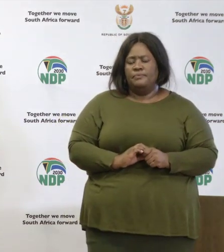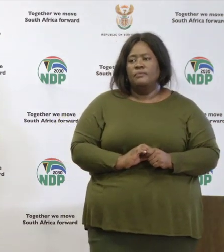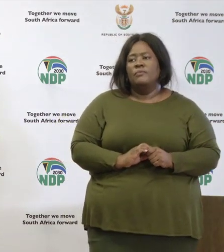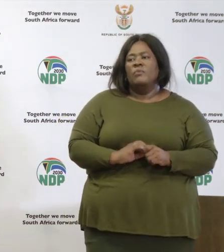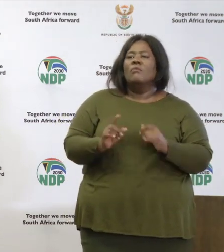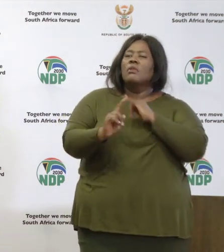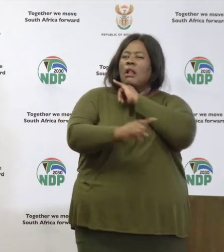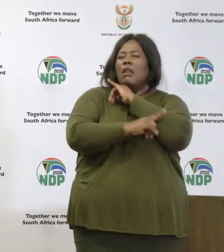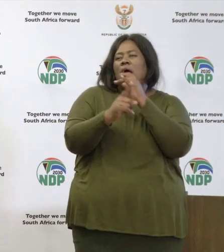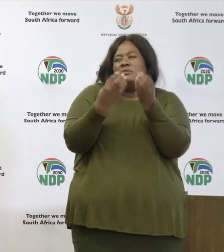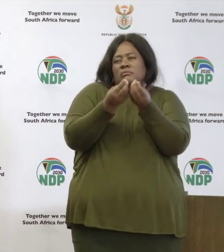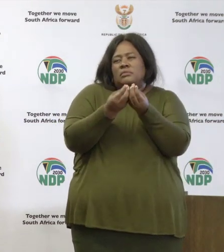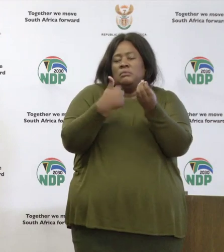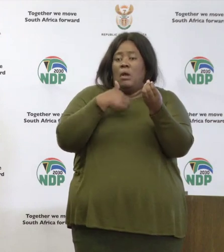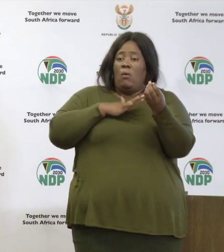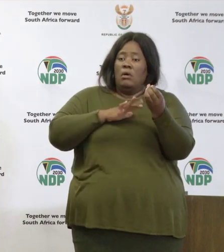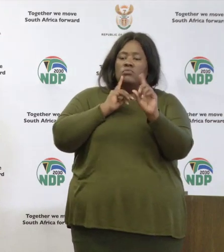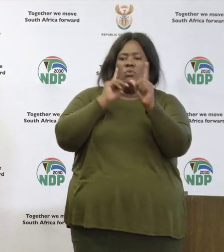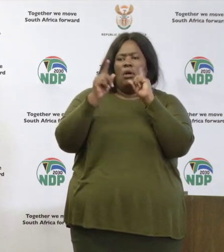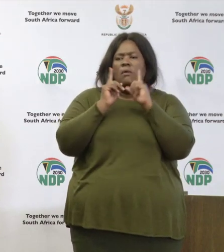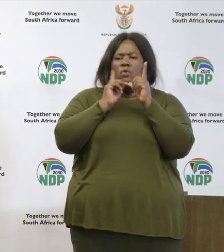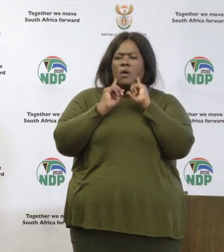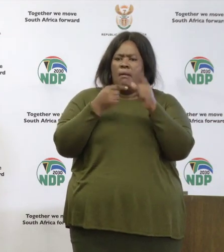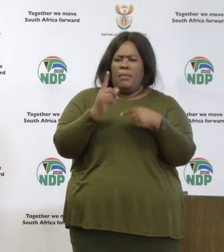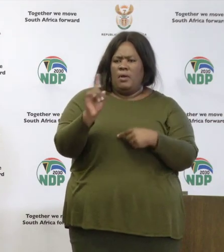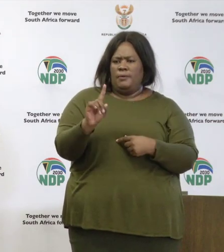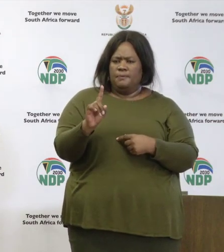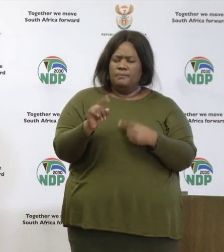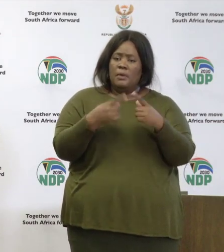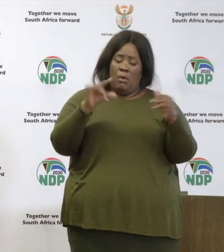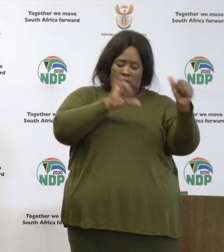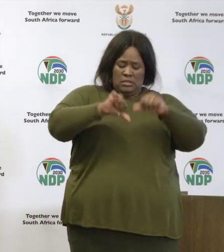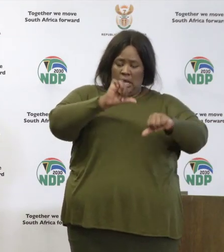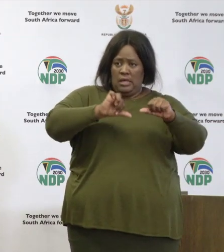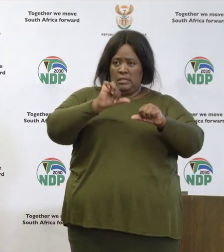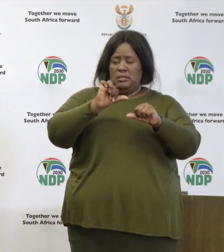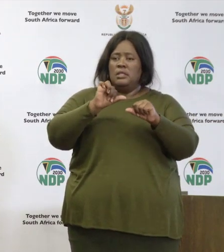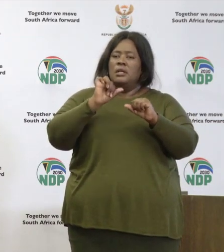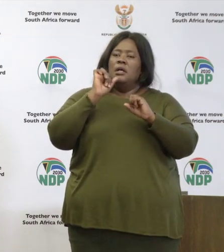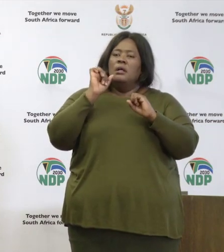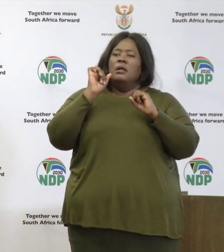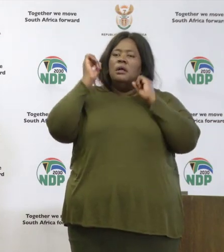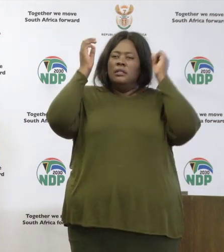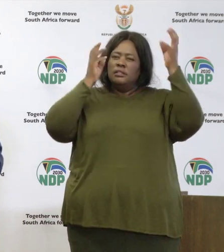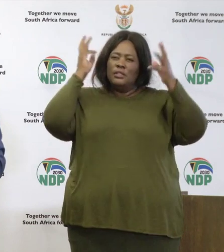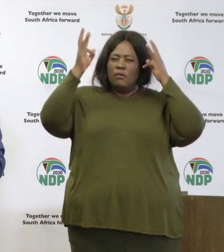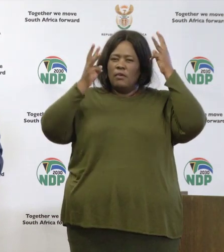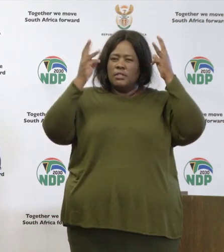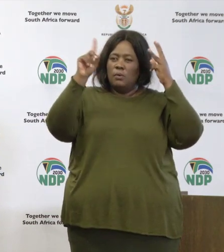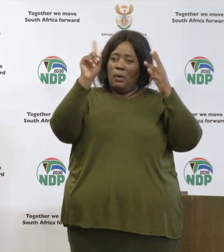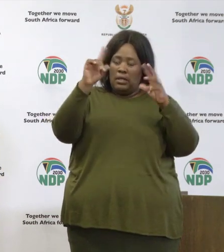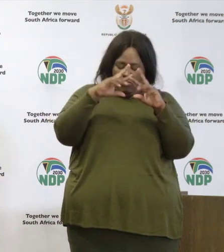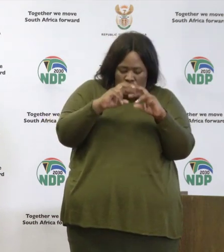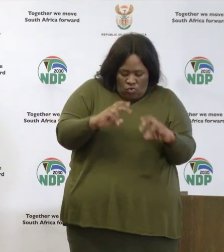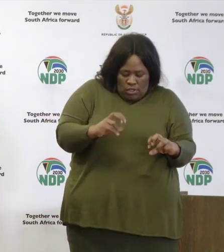last matter that I would like to talk about, which we are also doing on the science and innovation side, is the study that we are